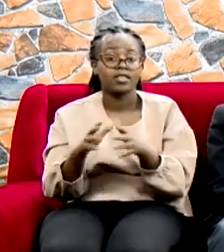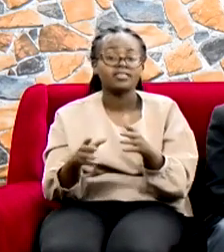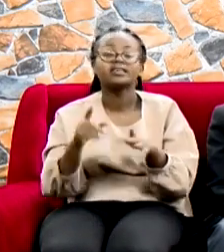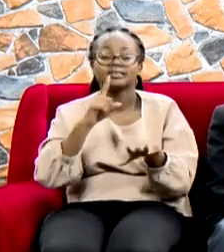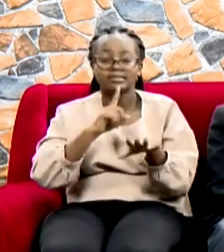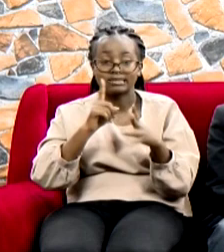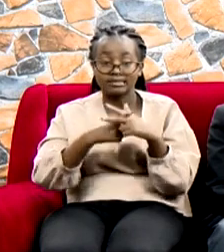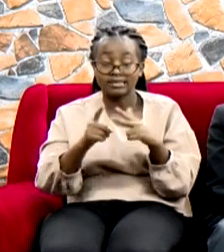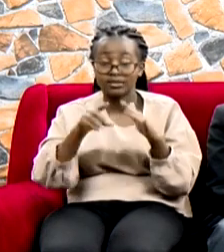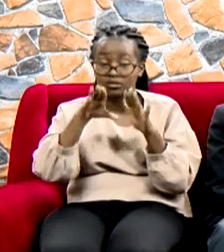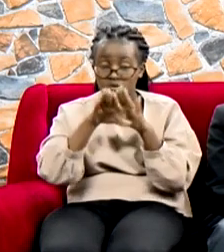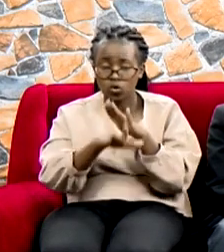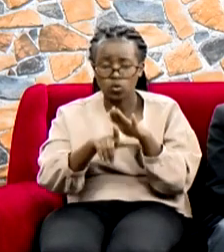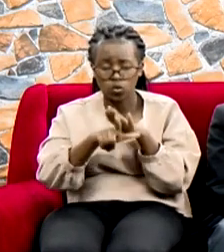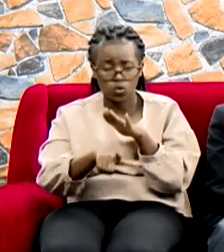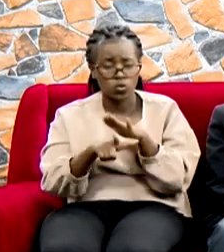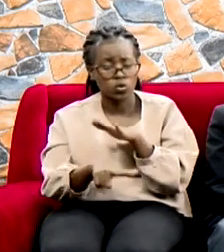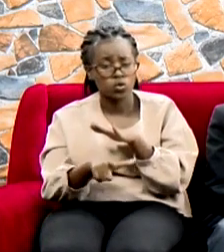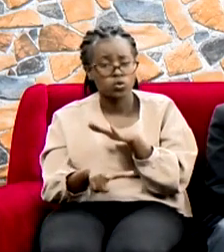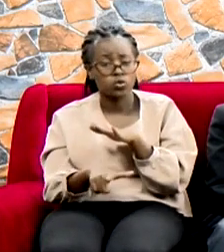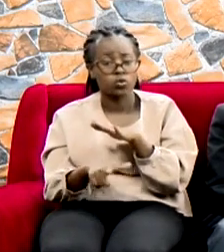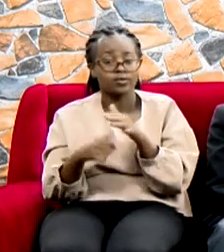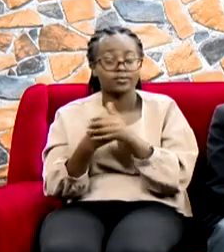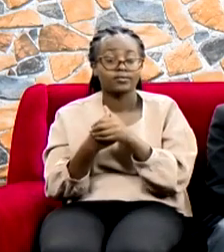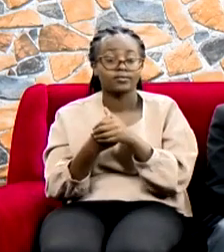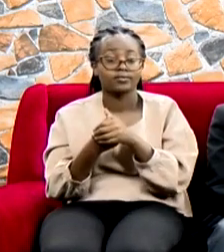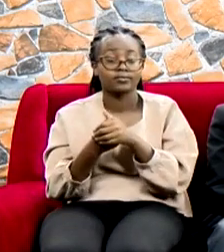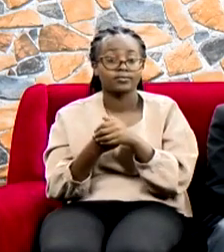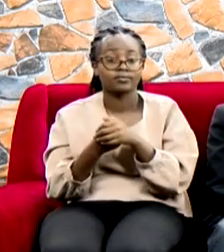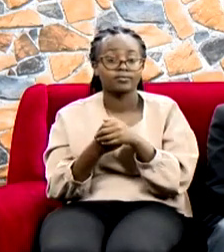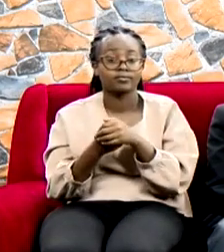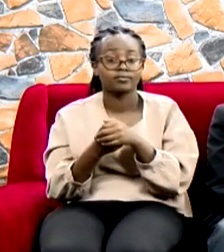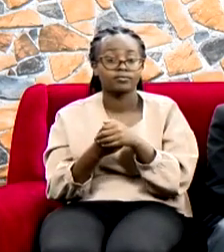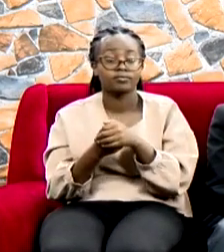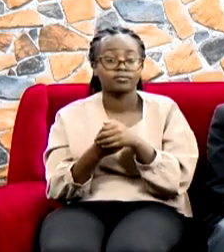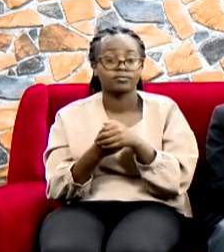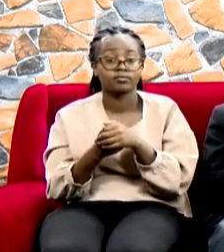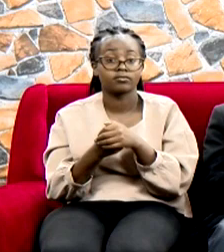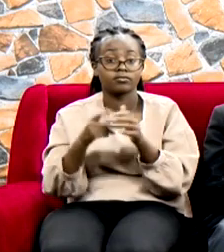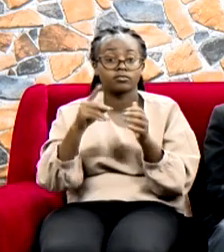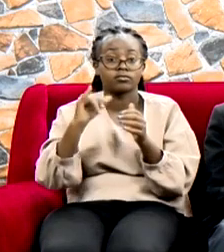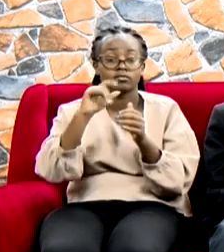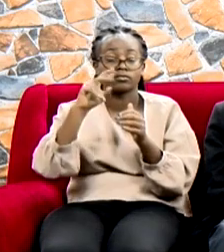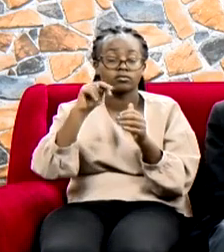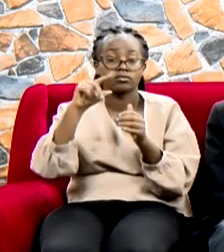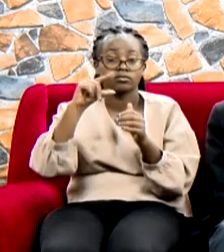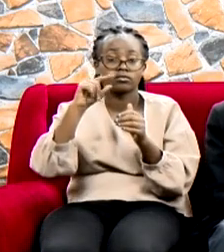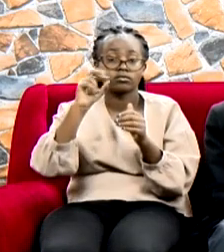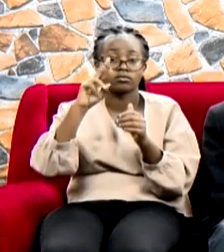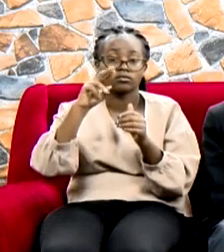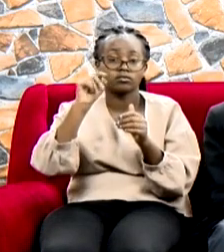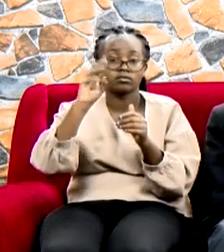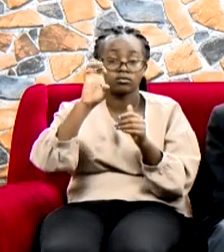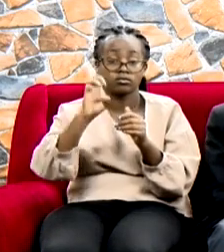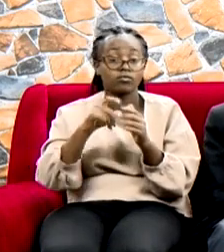They regress now to... Actually, regressing is a milder term. Wow. Yeah. So disintegrate is the right word.